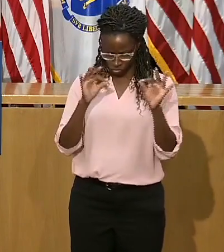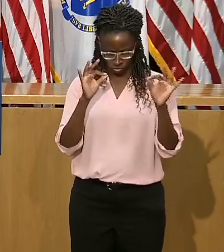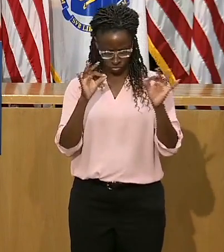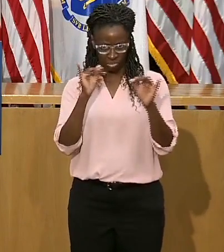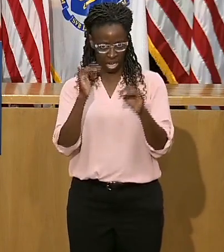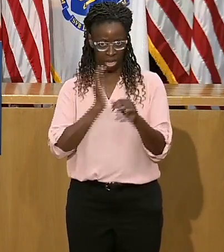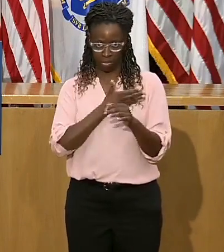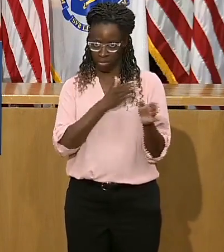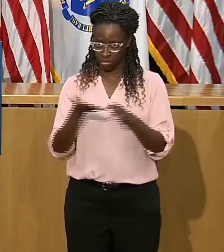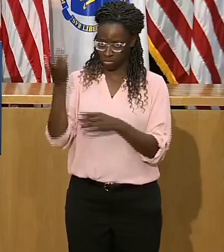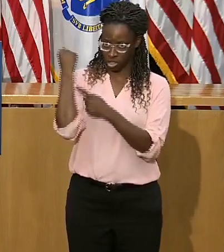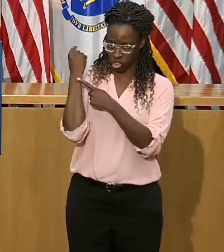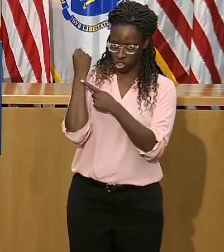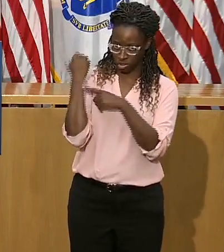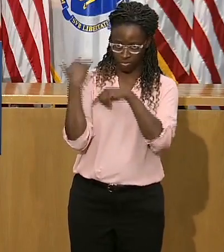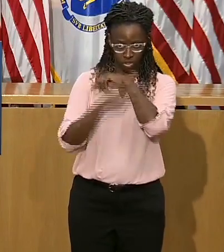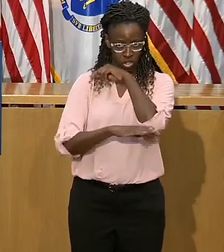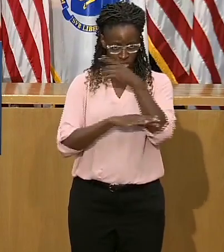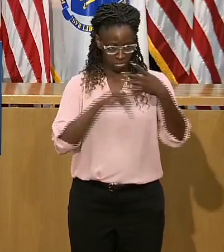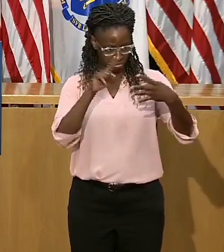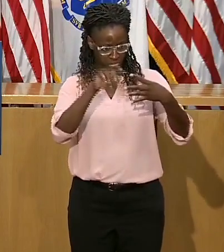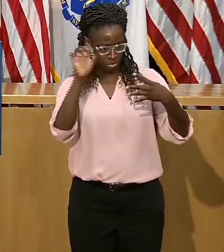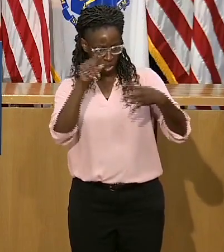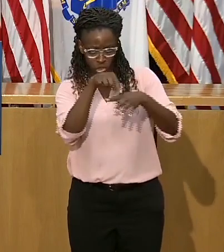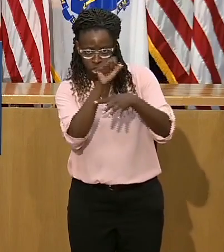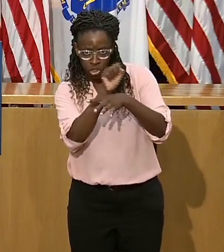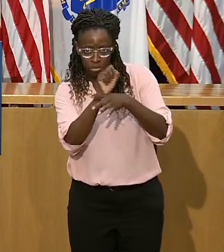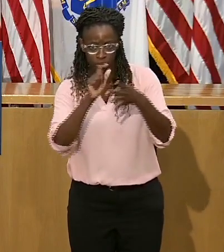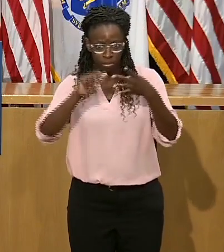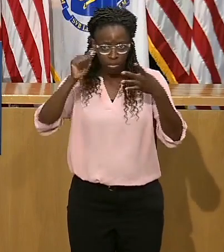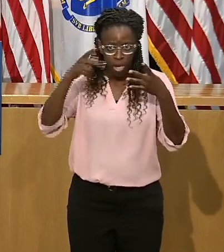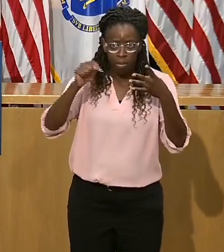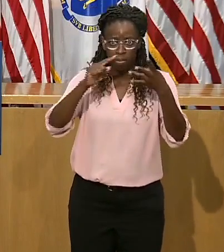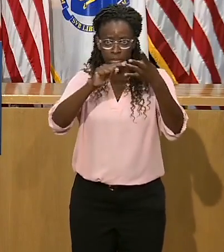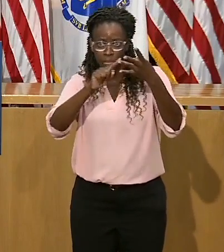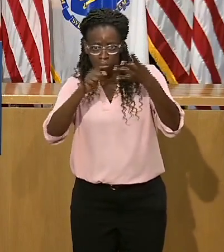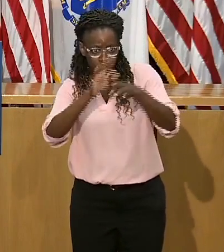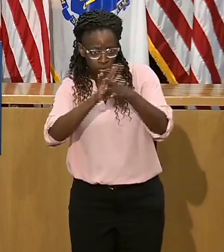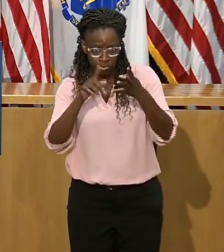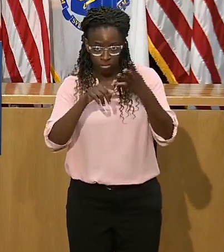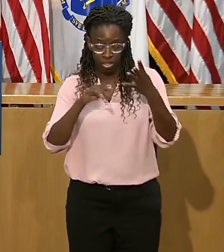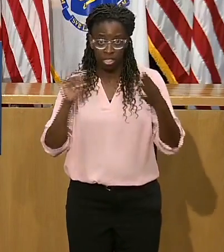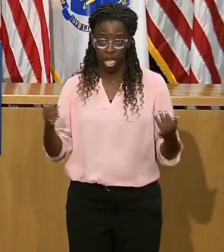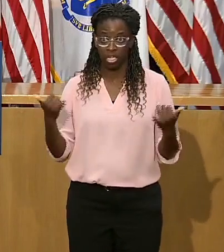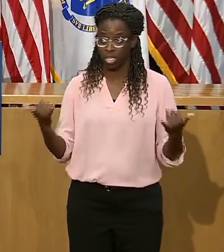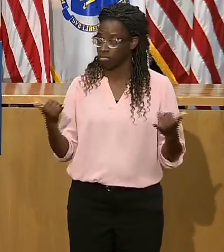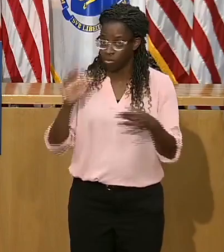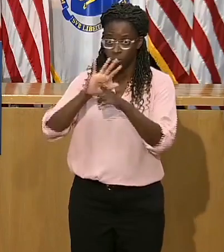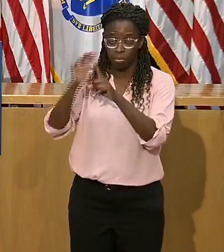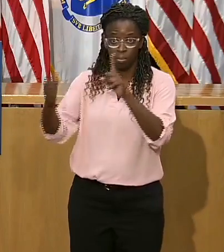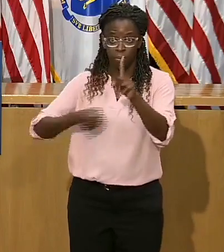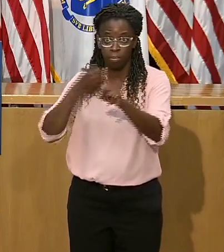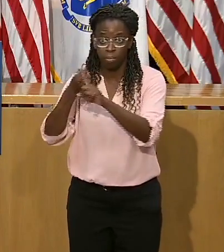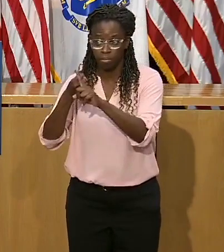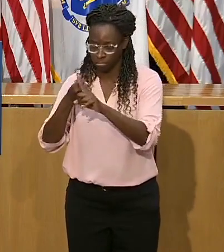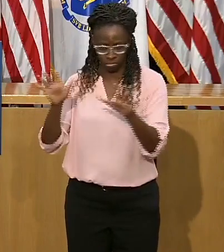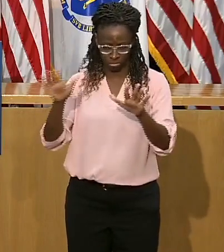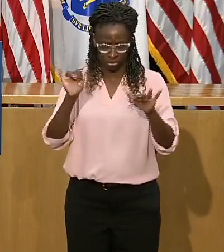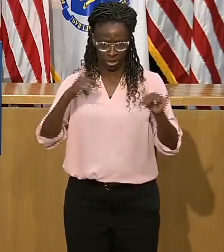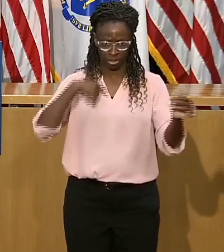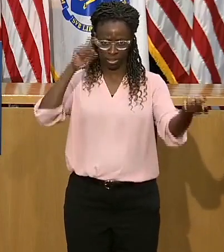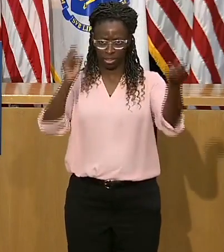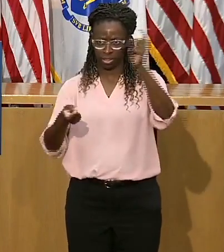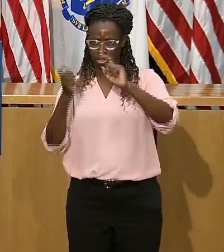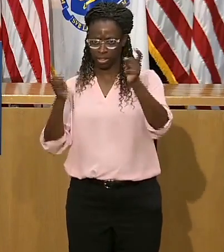December, and it is now time to come forward with a comprehensive plan for economic recovery. Our Partnerships for